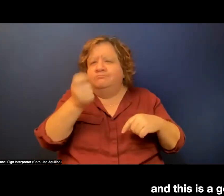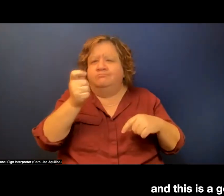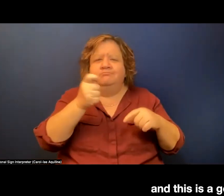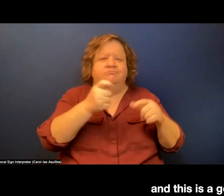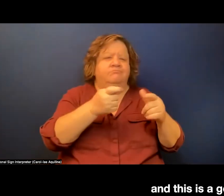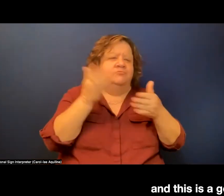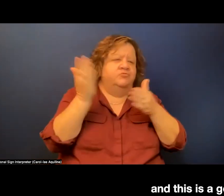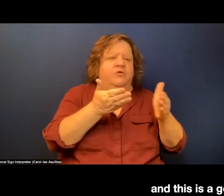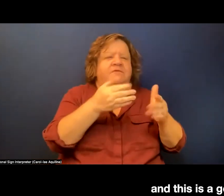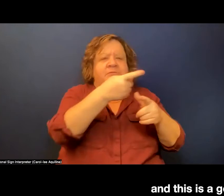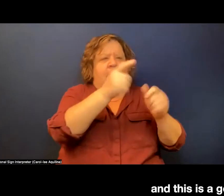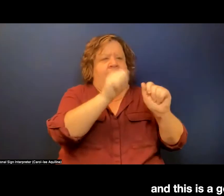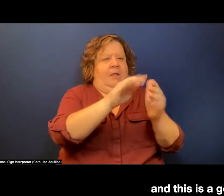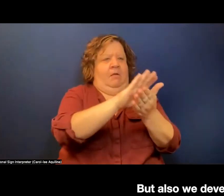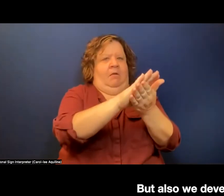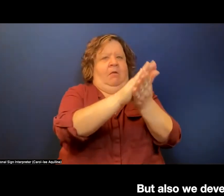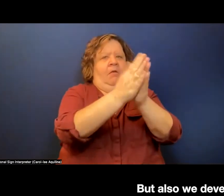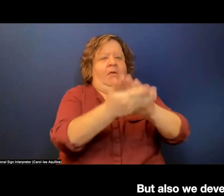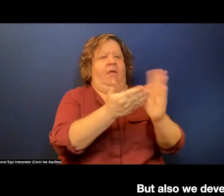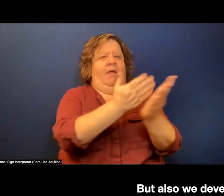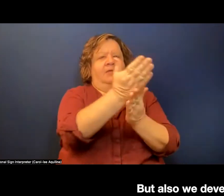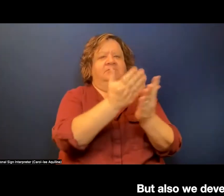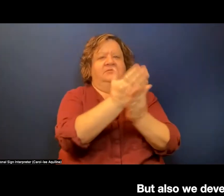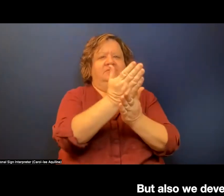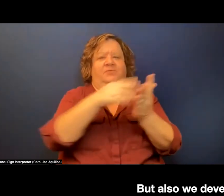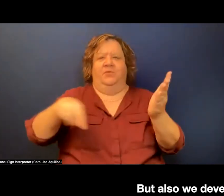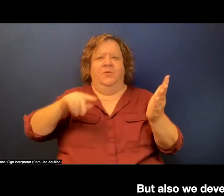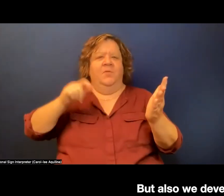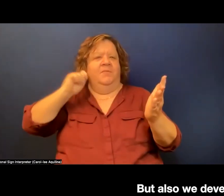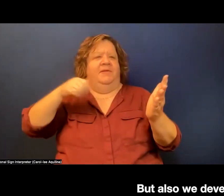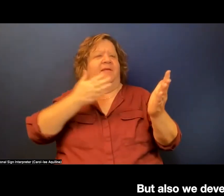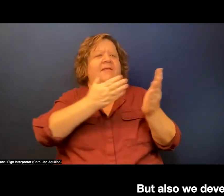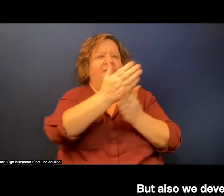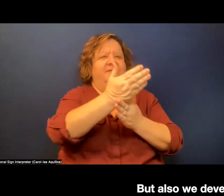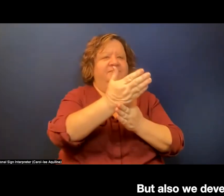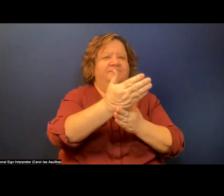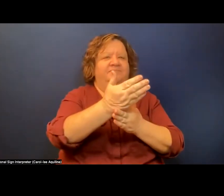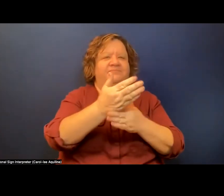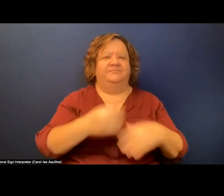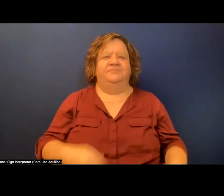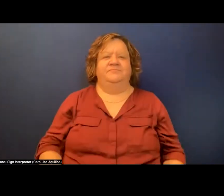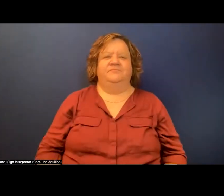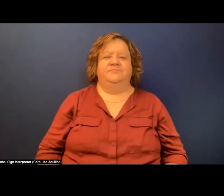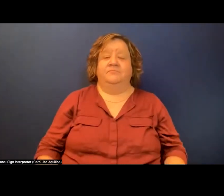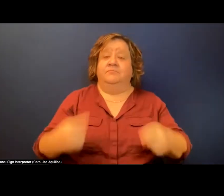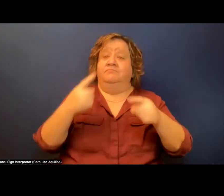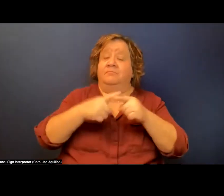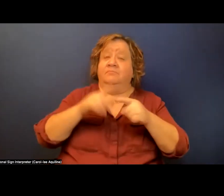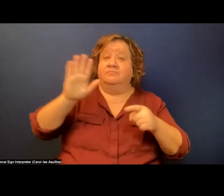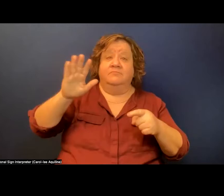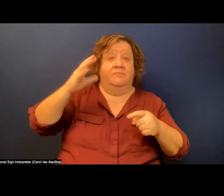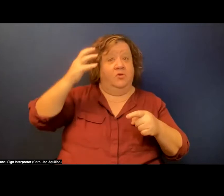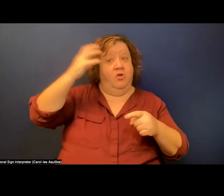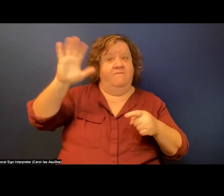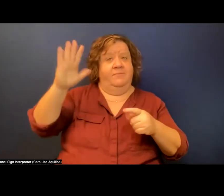government agency responsible for disability, but also we developed an accessibility checklist to facilitate